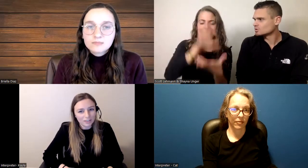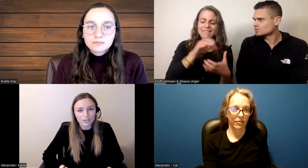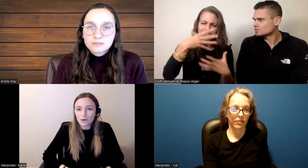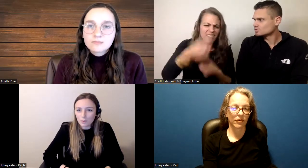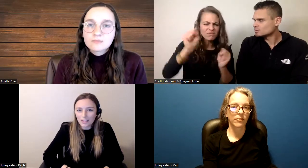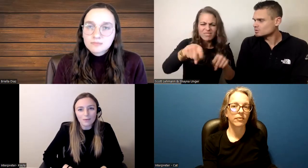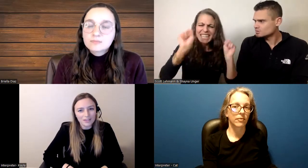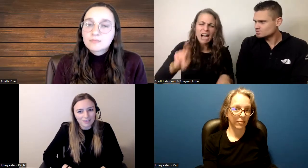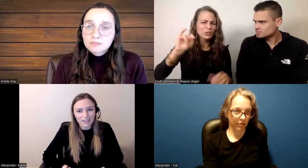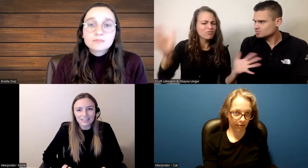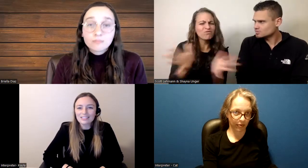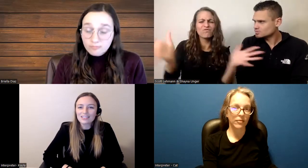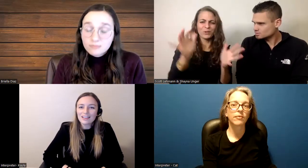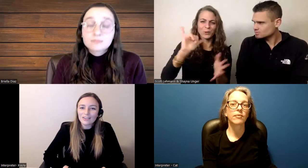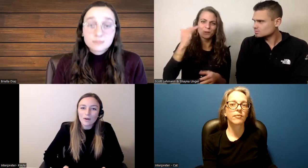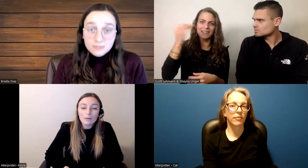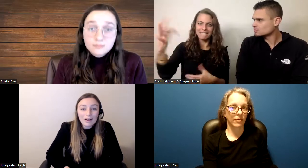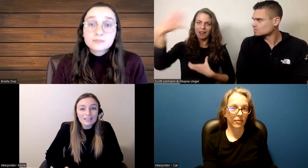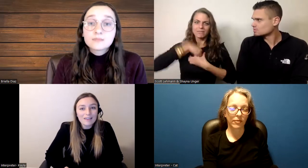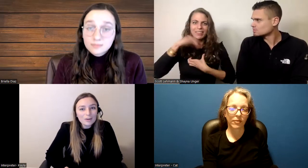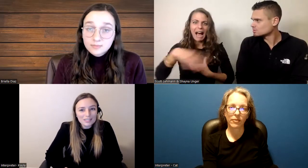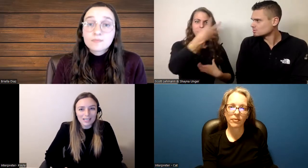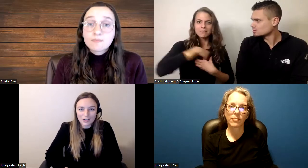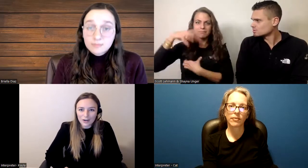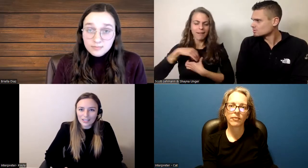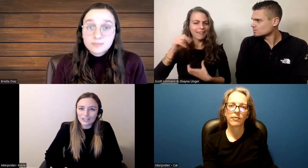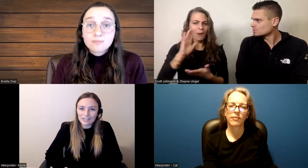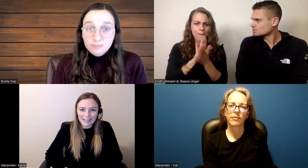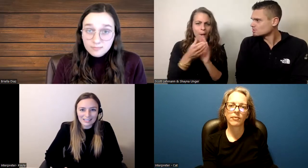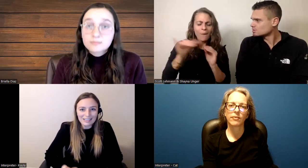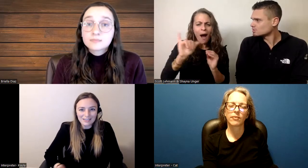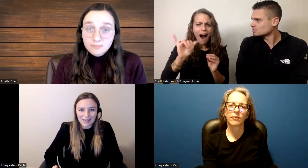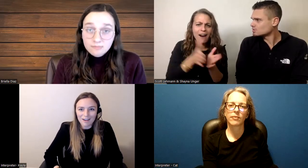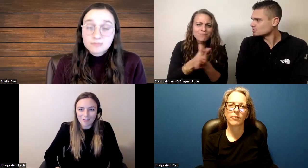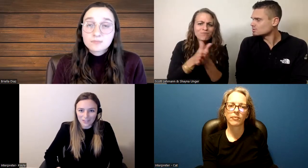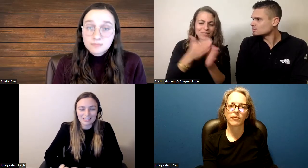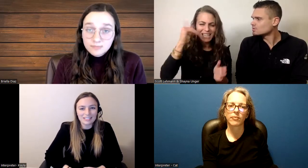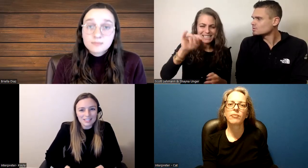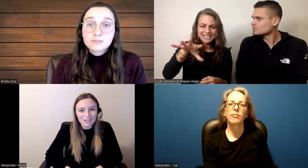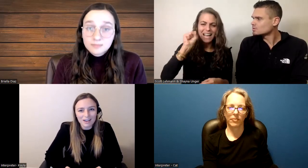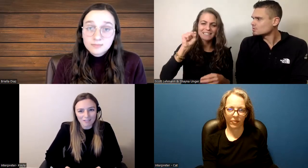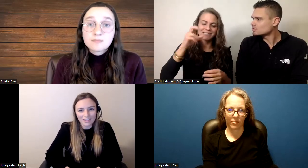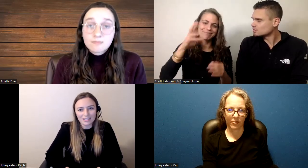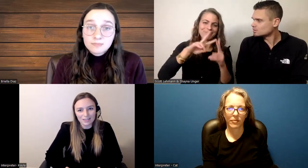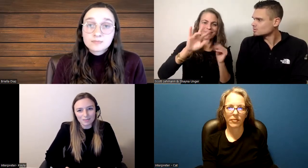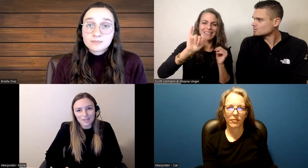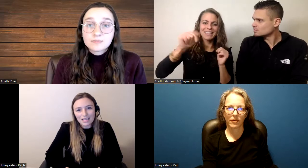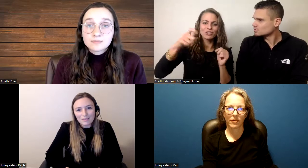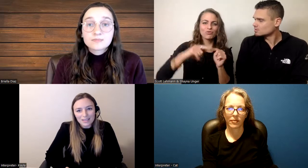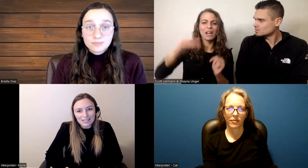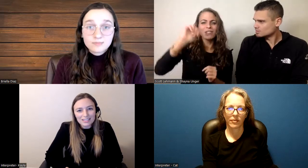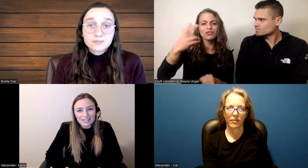The professionals who are working with the deaf kids. You know, we want everyone to encourage that confidence and instill that confidence in